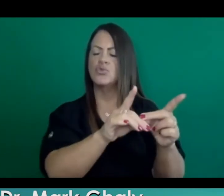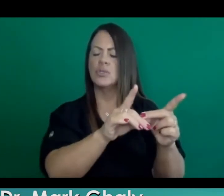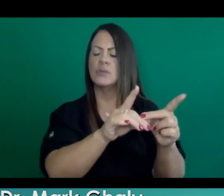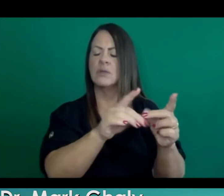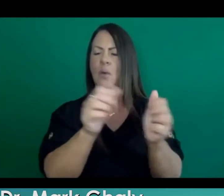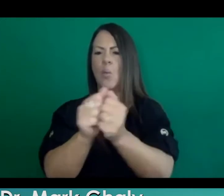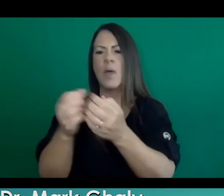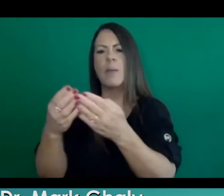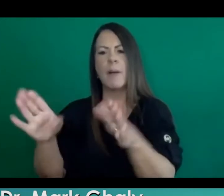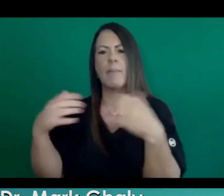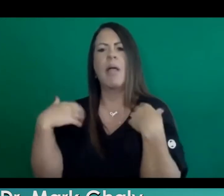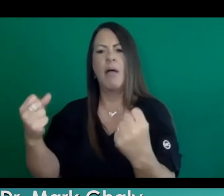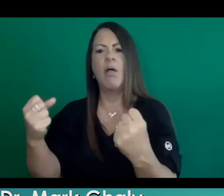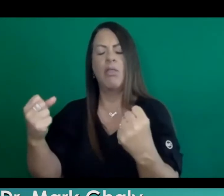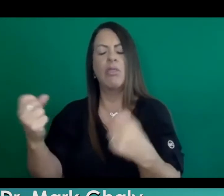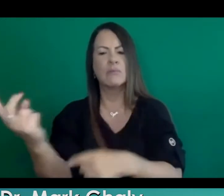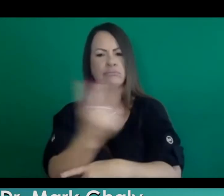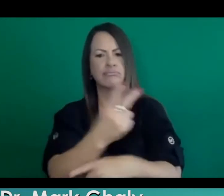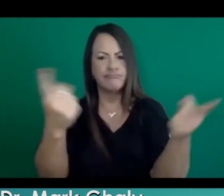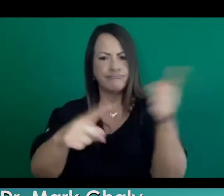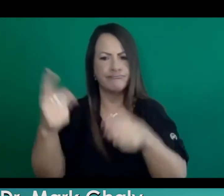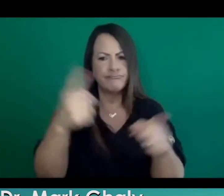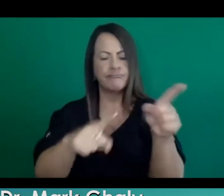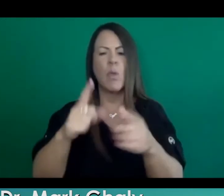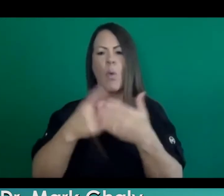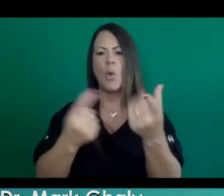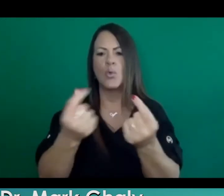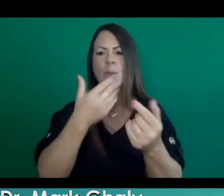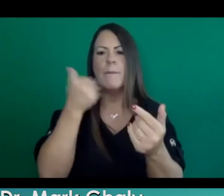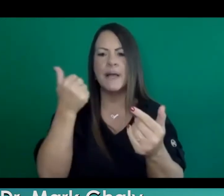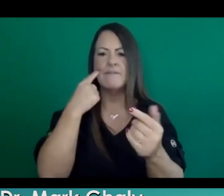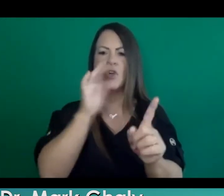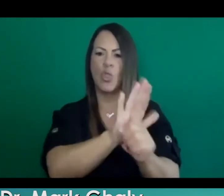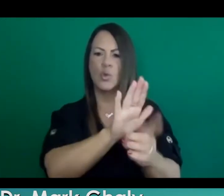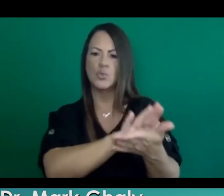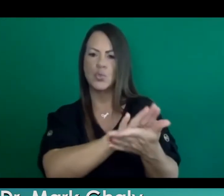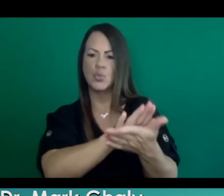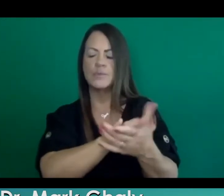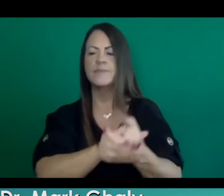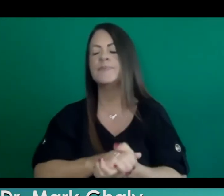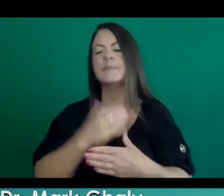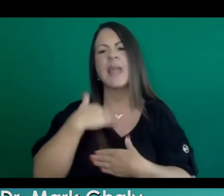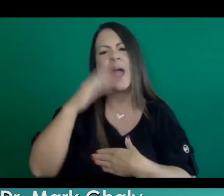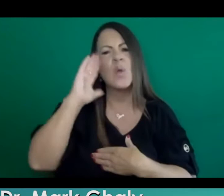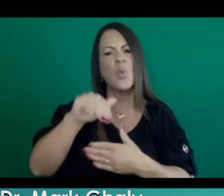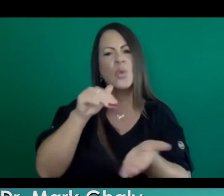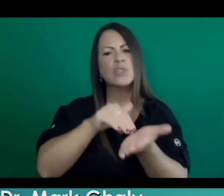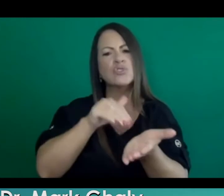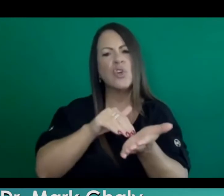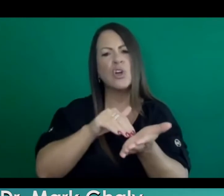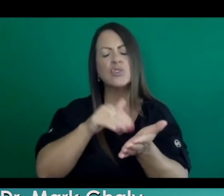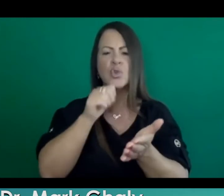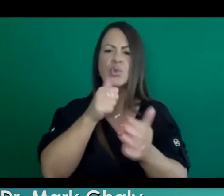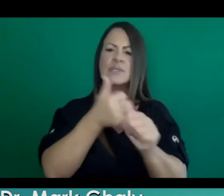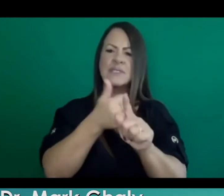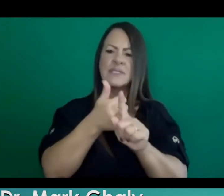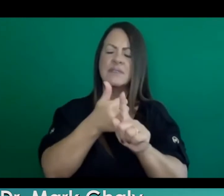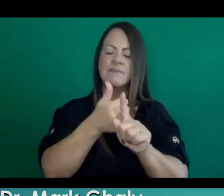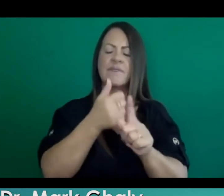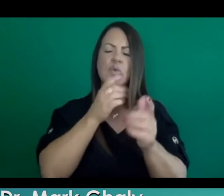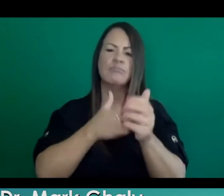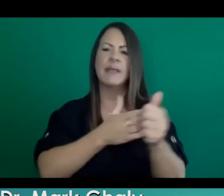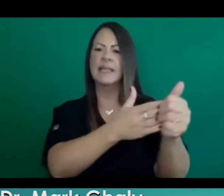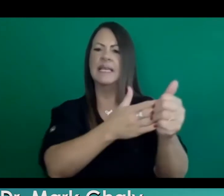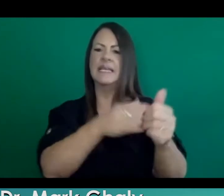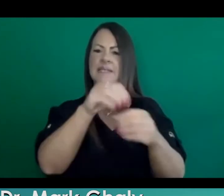to understand those conditions. I know that Dr. Ferrer and her entire team at the Department of Public Health is thinking about